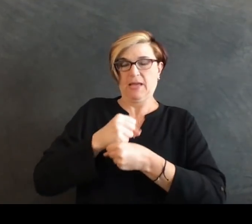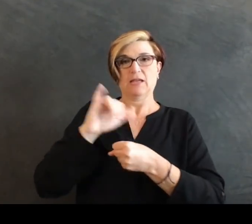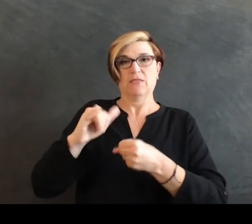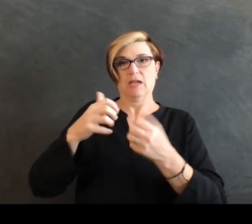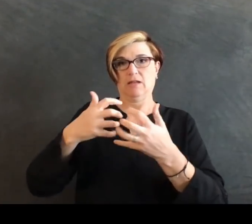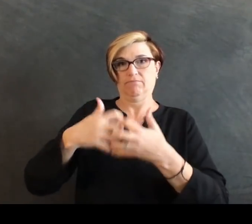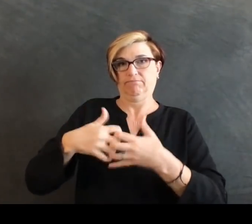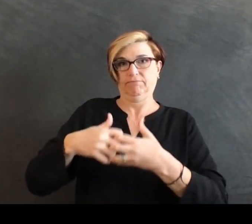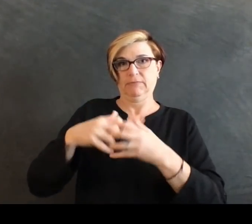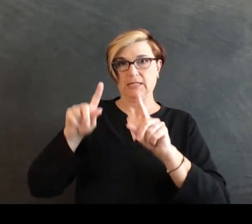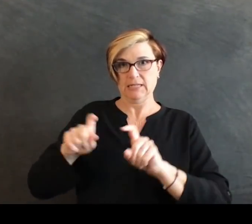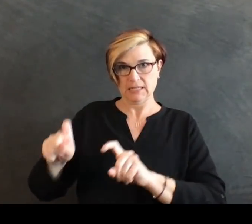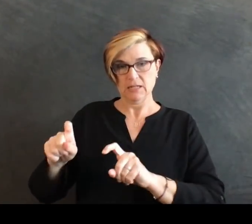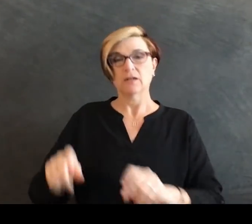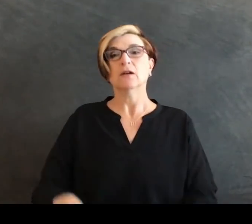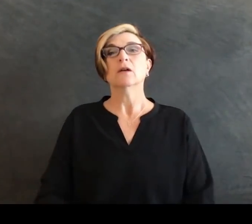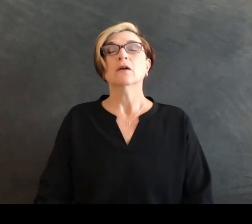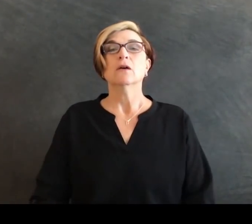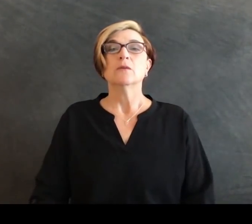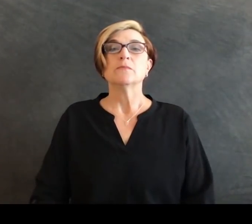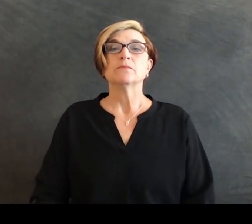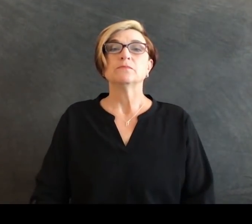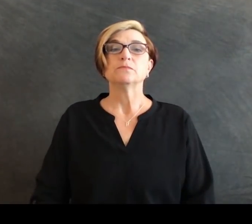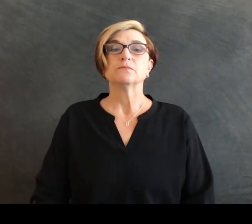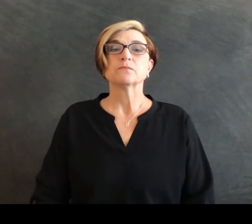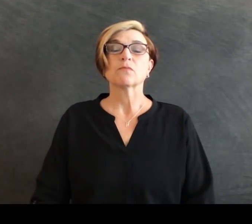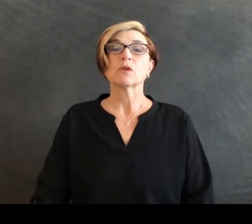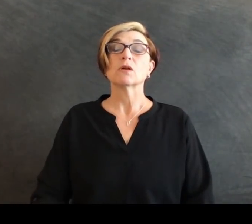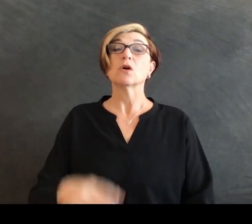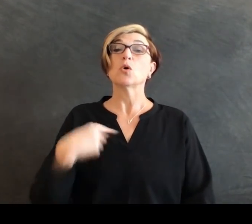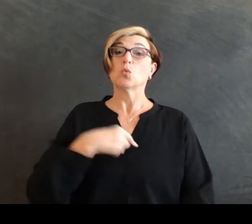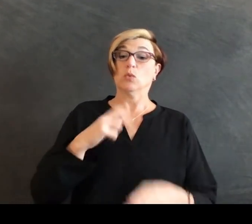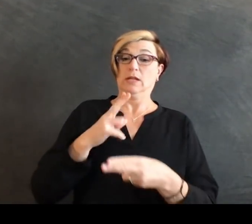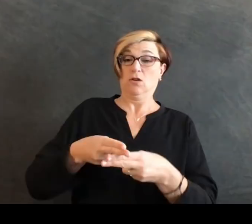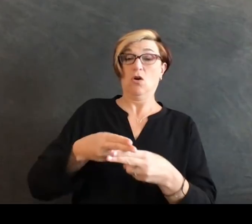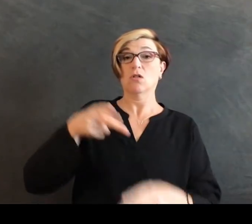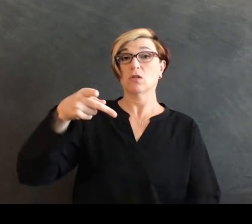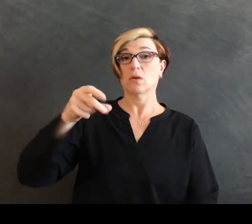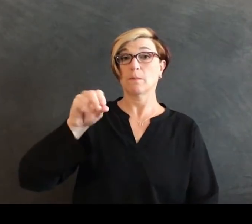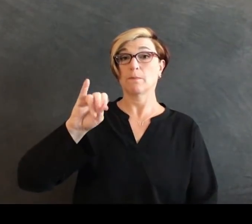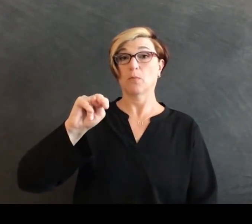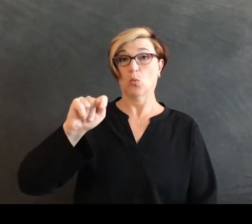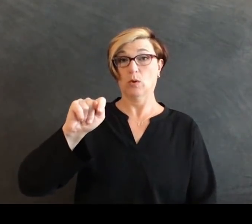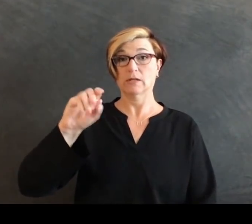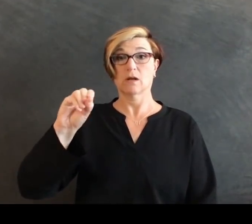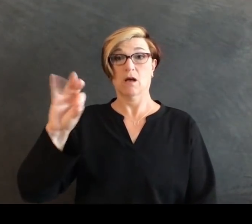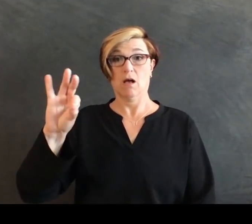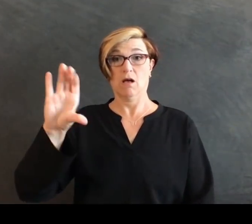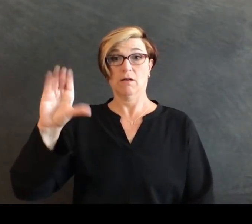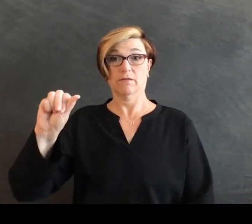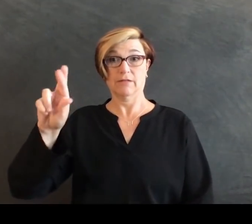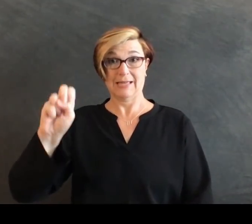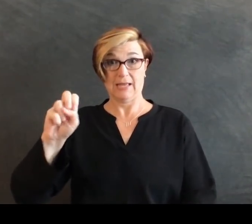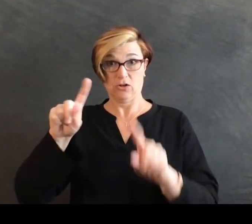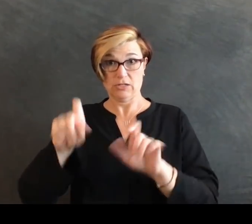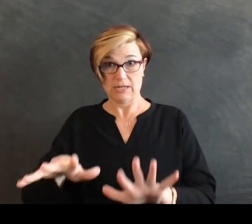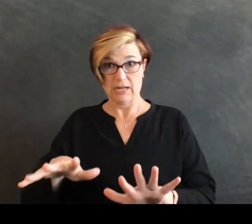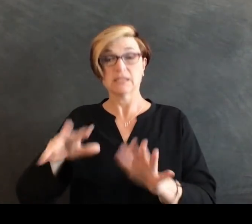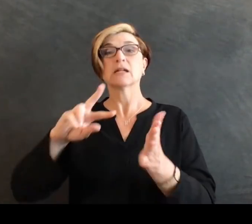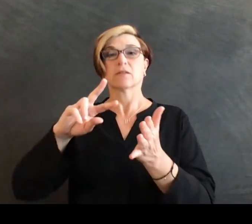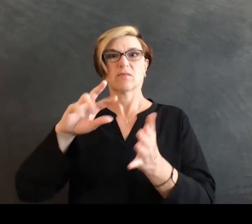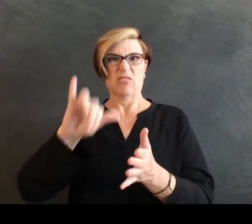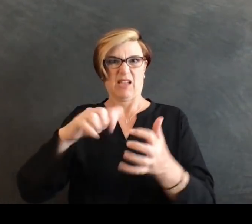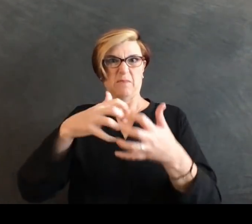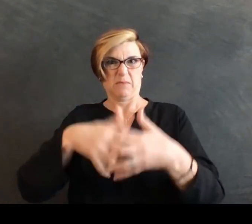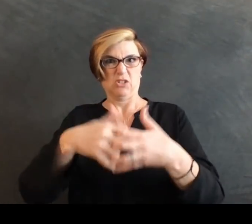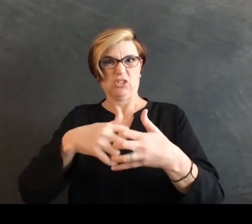the authorization of point-of-care tests, especially the Abbott point-of-care test, which the President has pulled out of the box. A